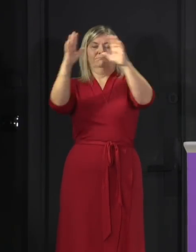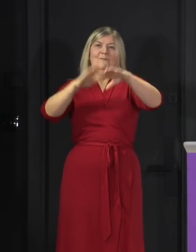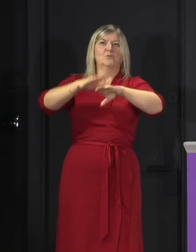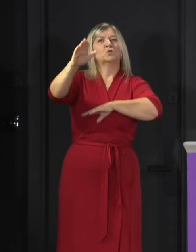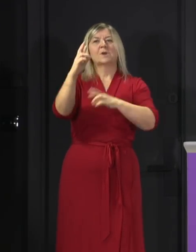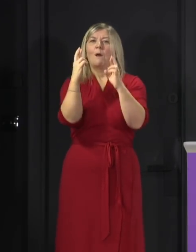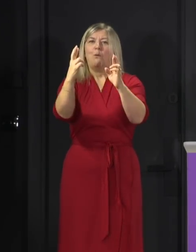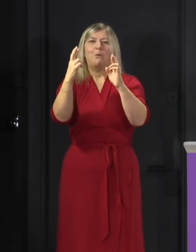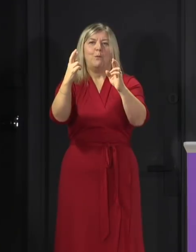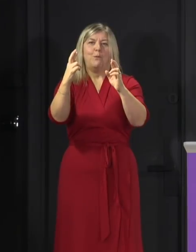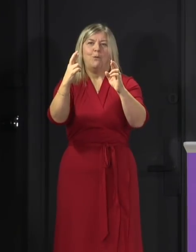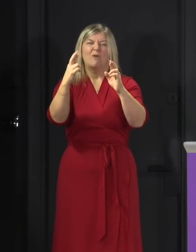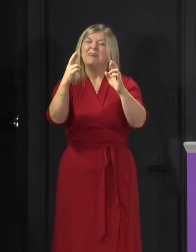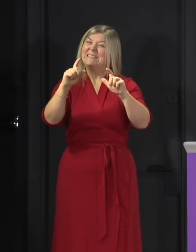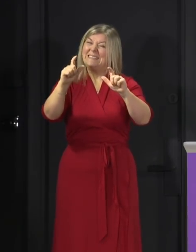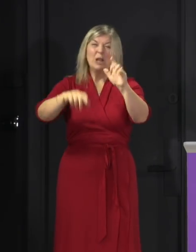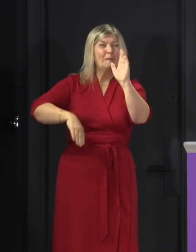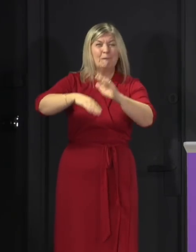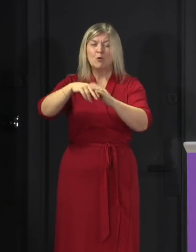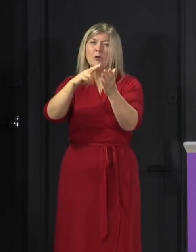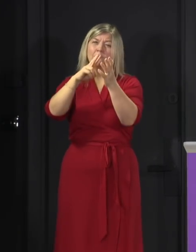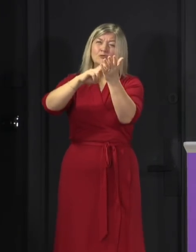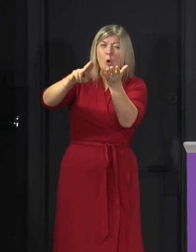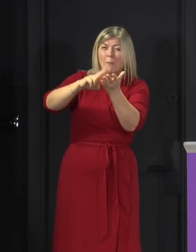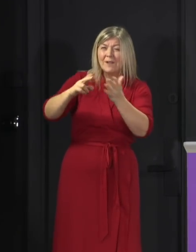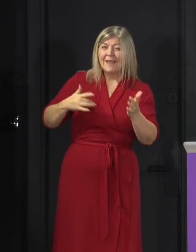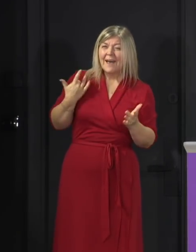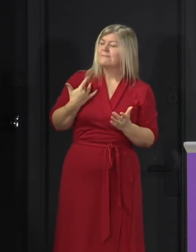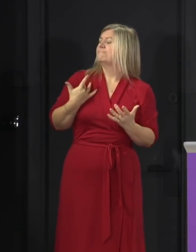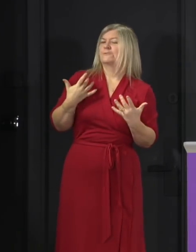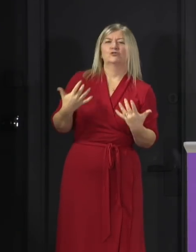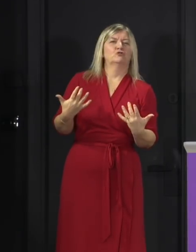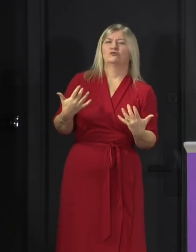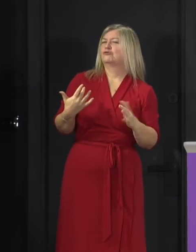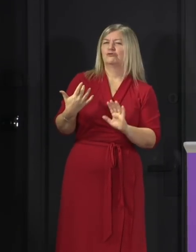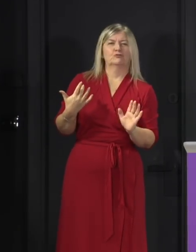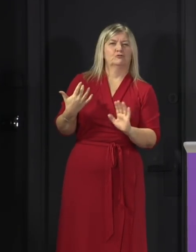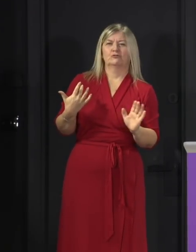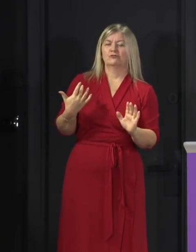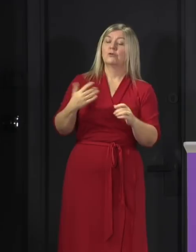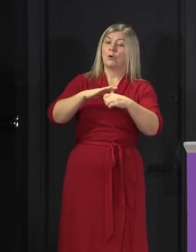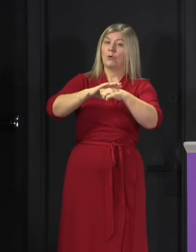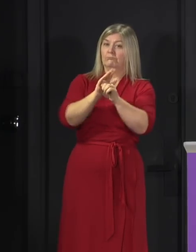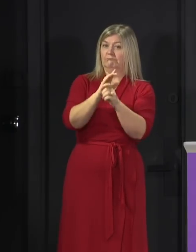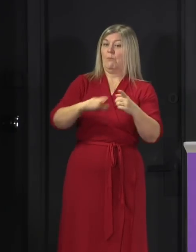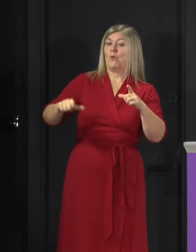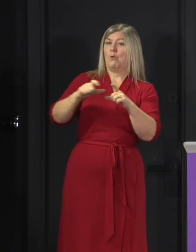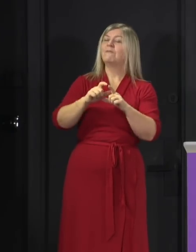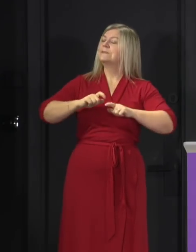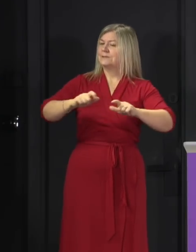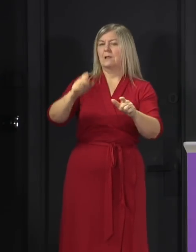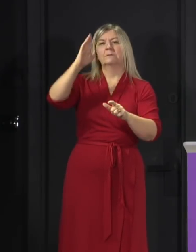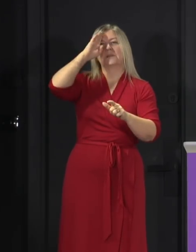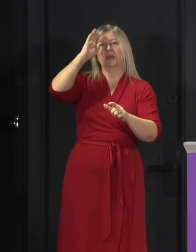are still some way off a complete return to normal life. COVID still presents a real and present danger. The figures